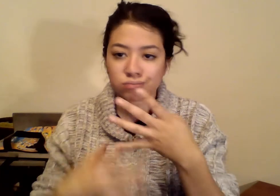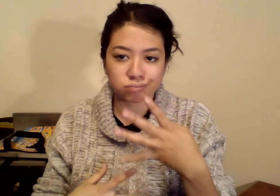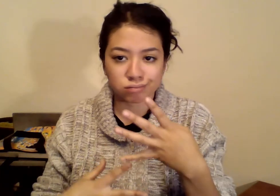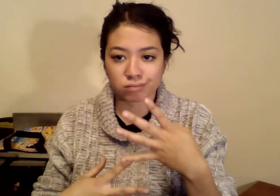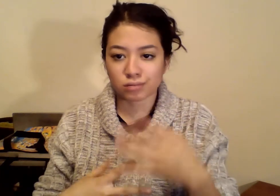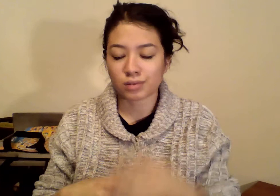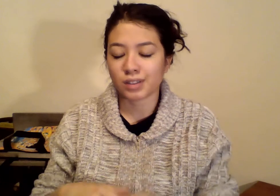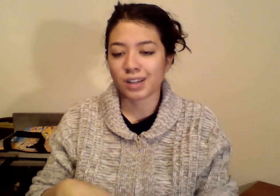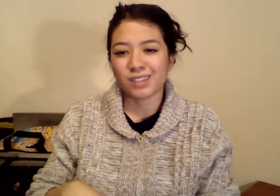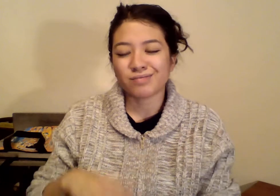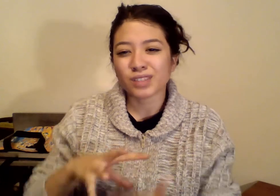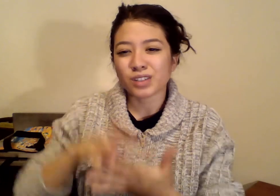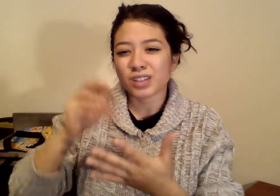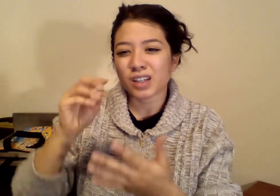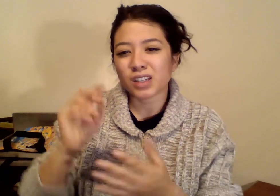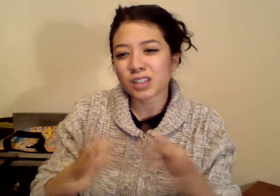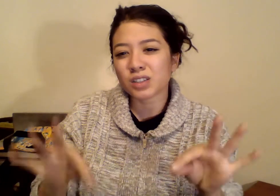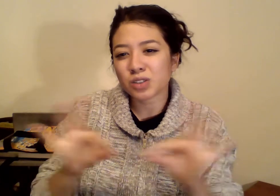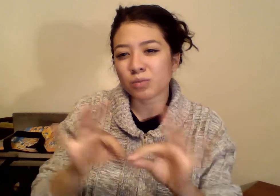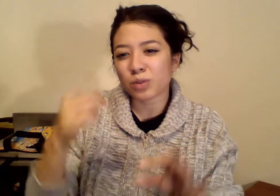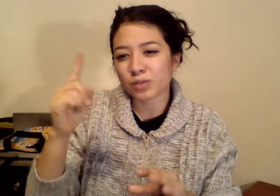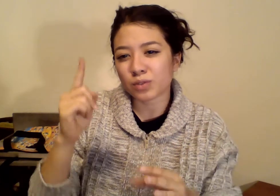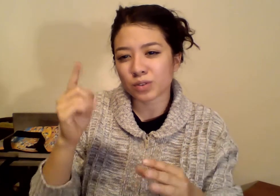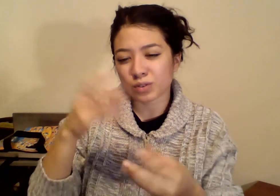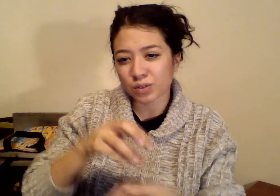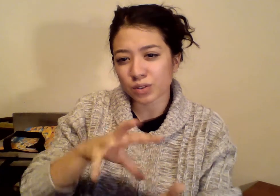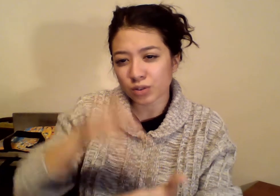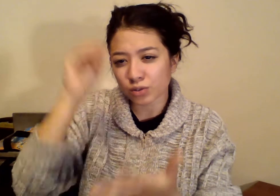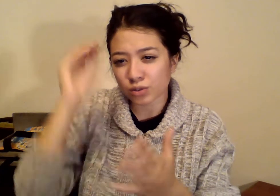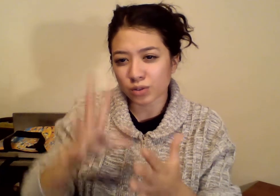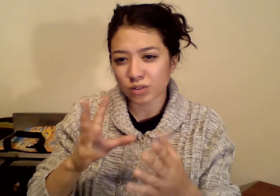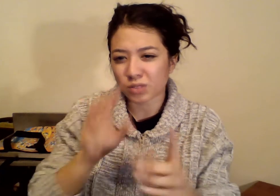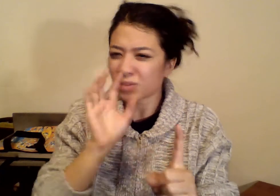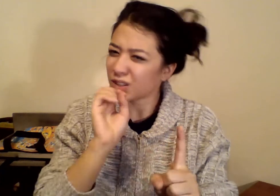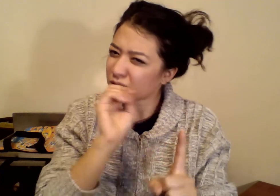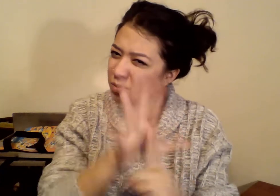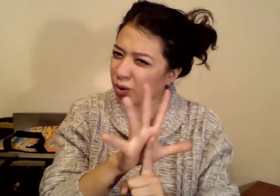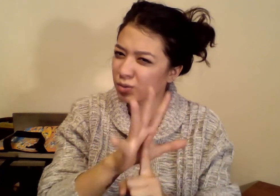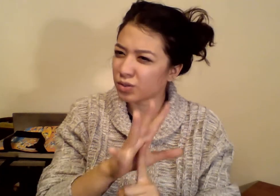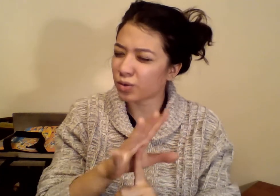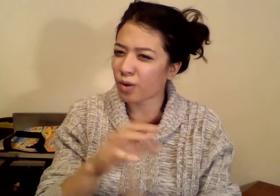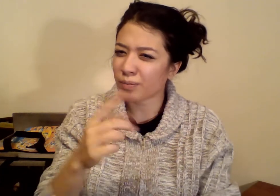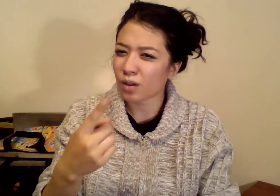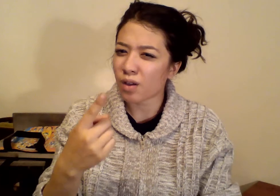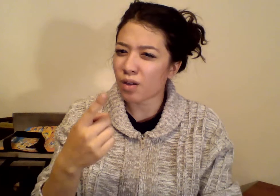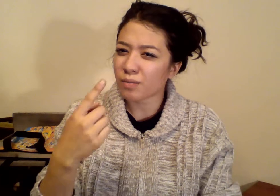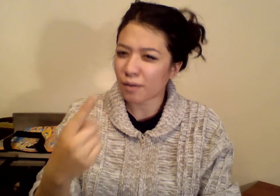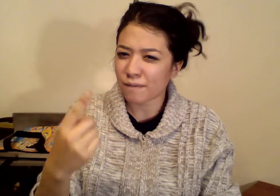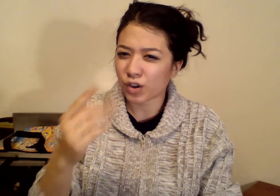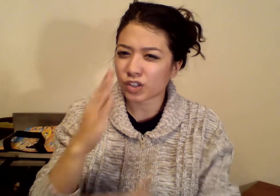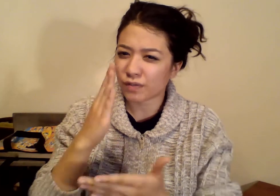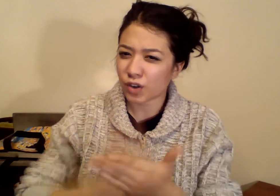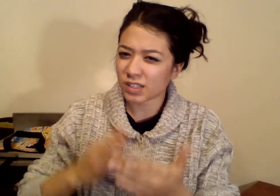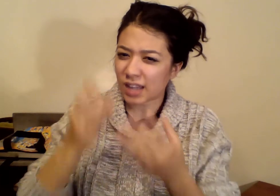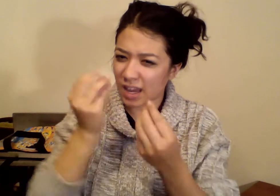to realize that there is a quality information on some of these issues that they're reading about in their books, that they are real issues that people are writing